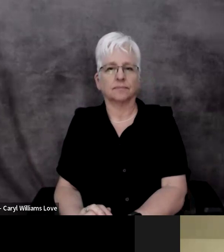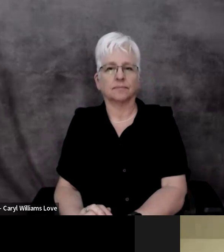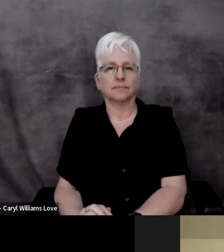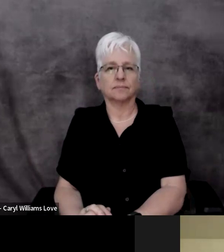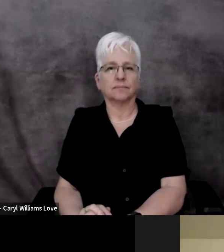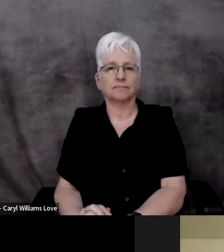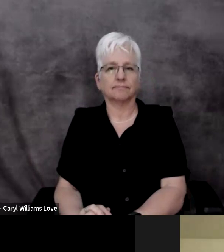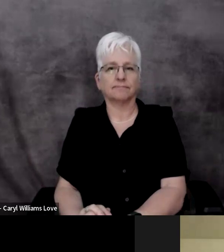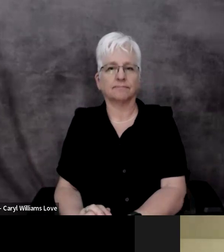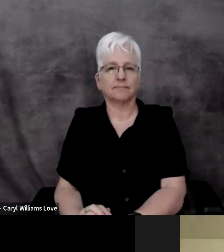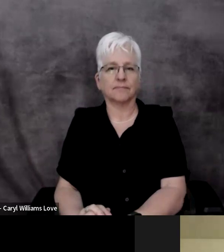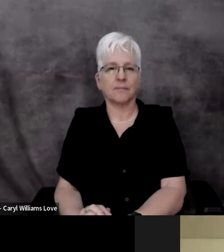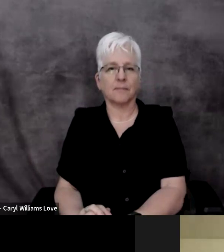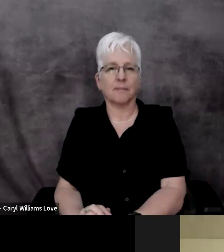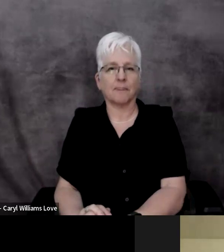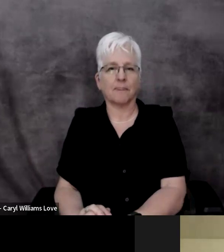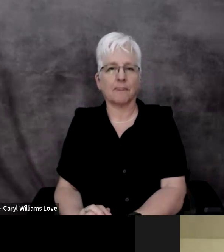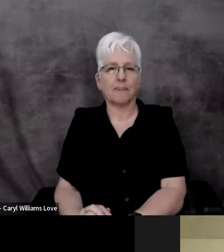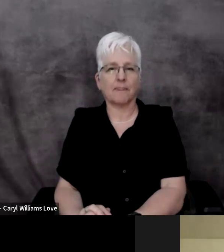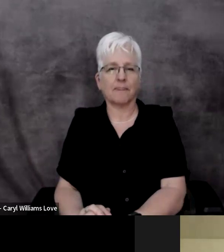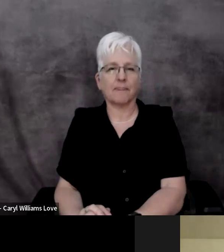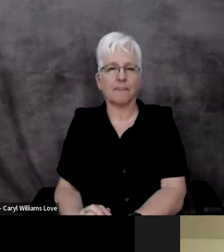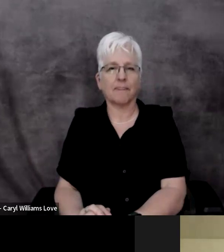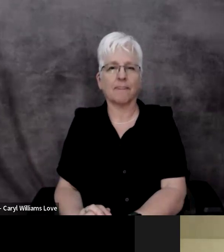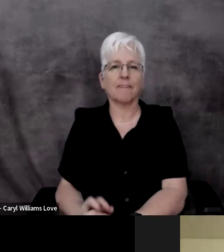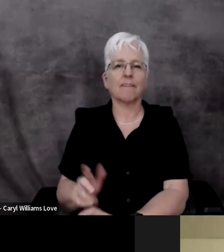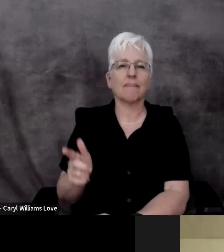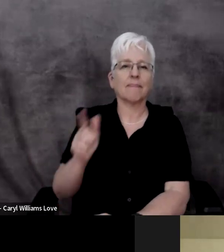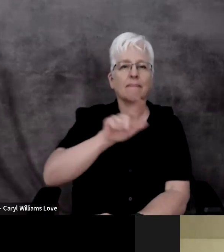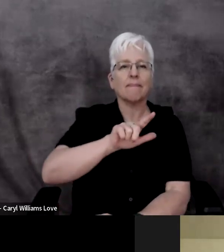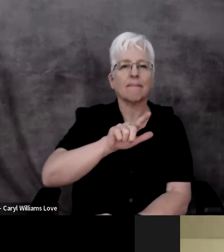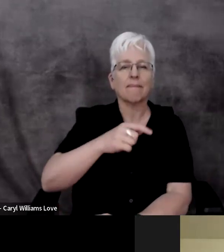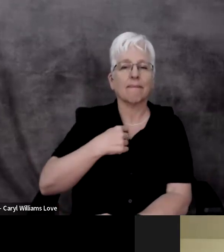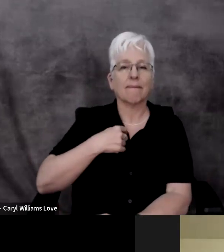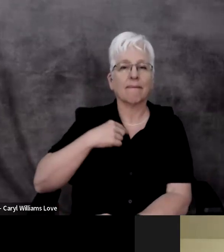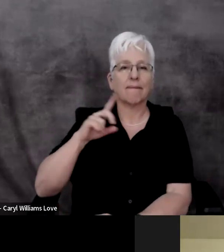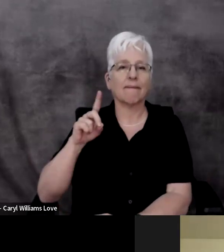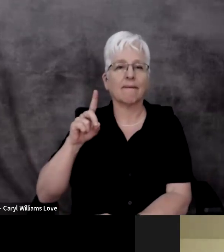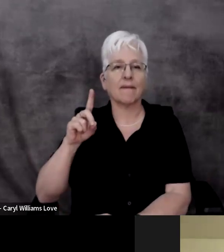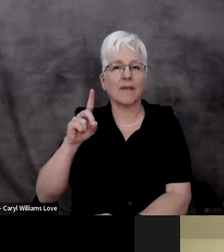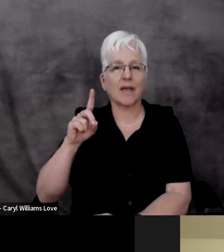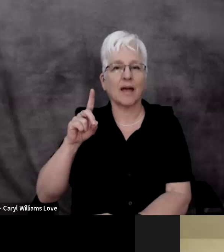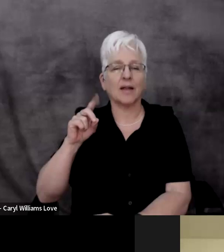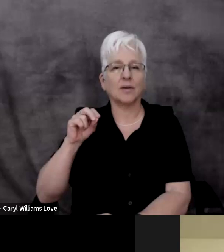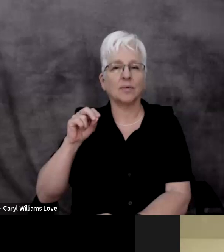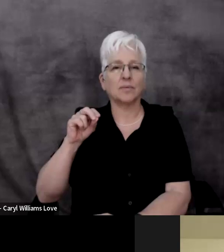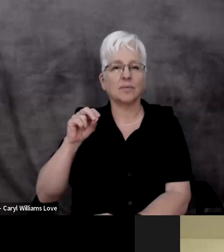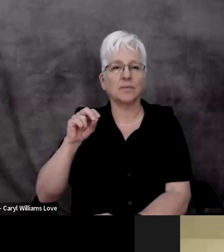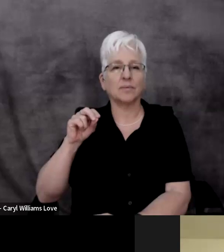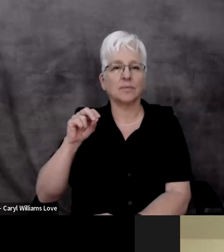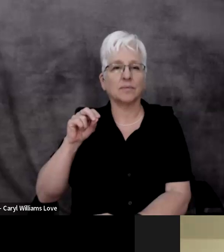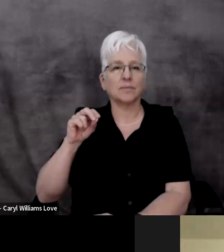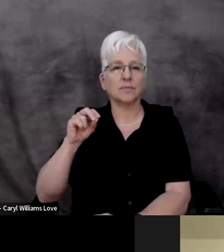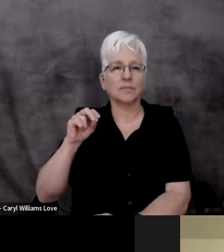Ever you got an answer? I do, and again, I'm by no means an expert, but I